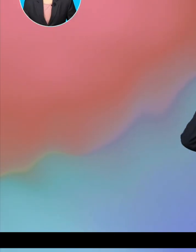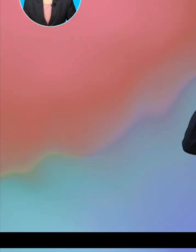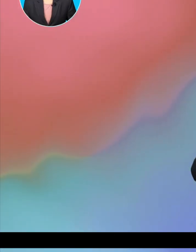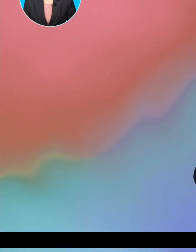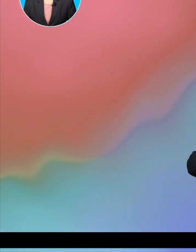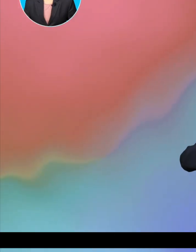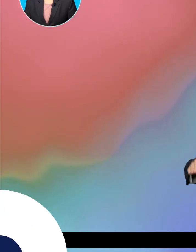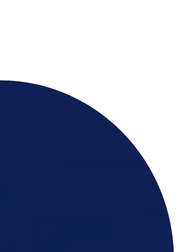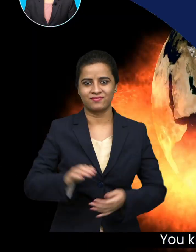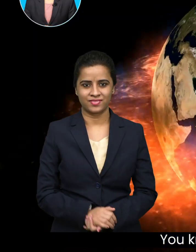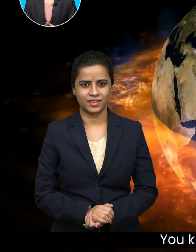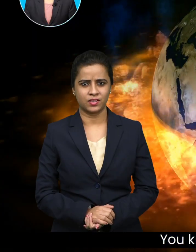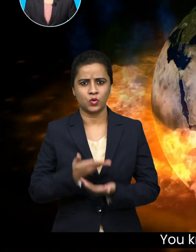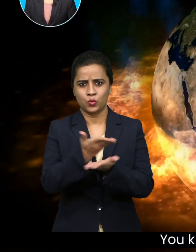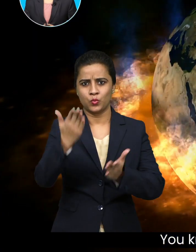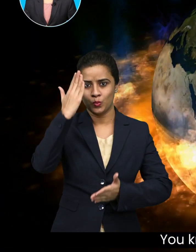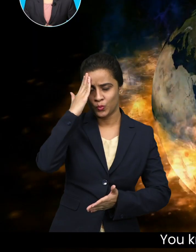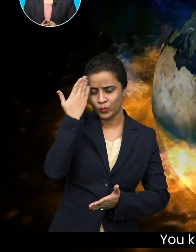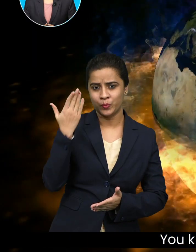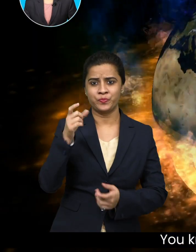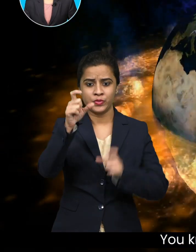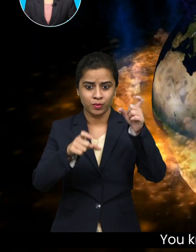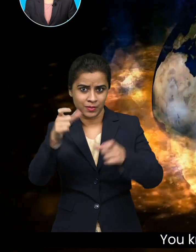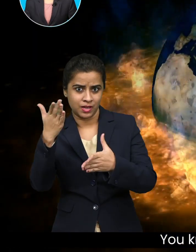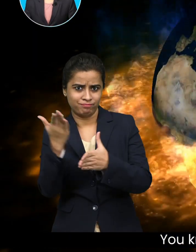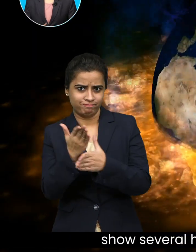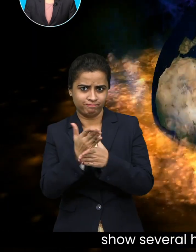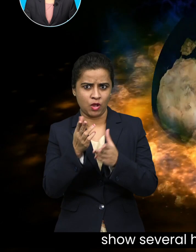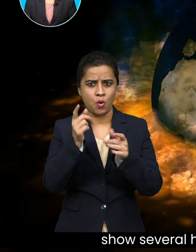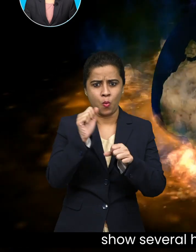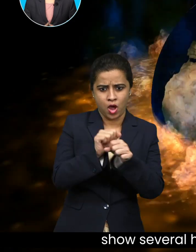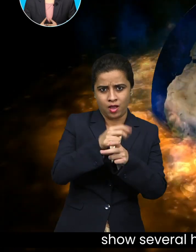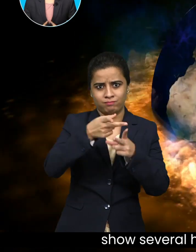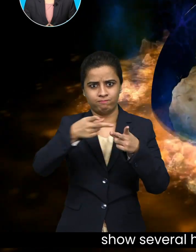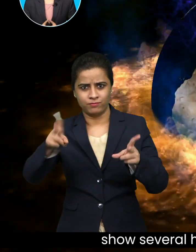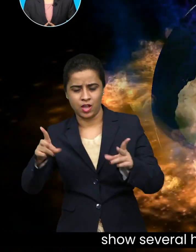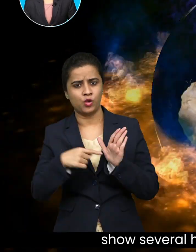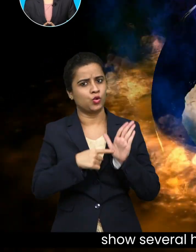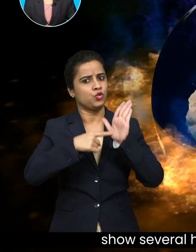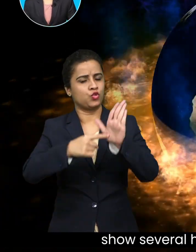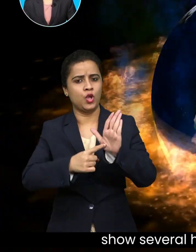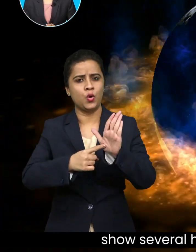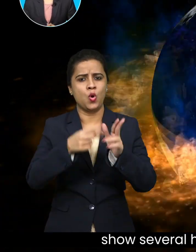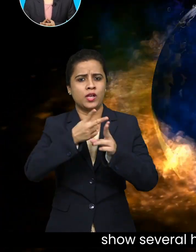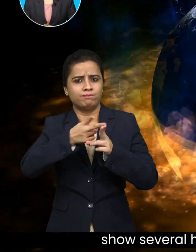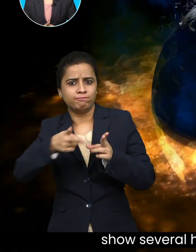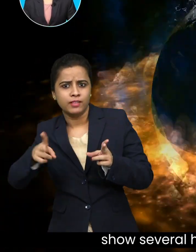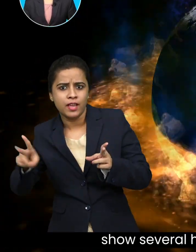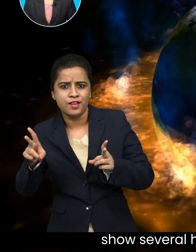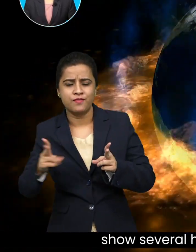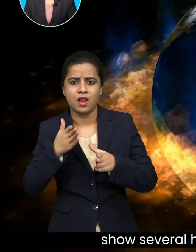Hello students, you know that human activities show several harmful effects on